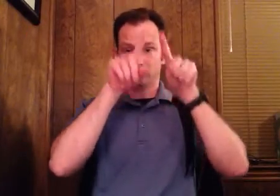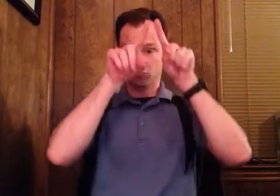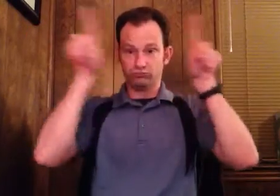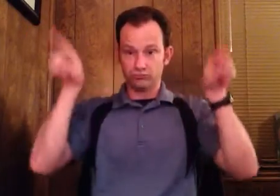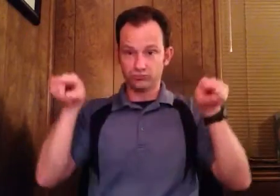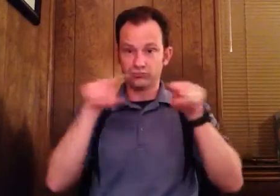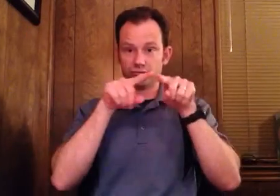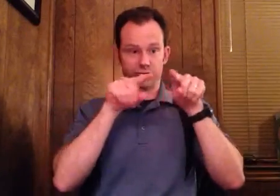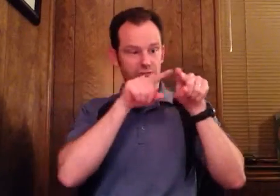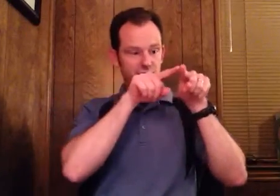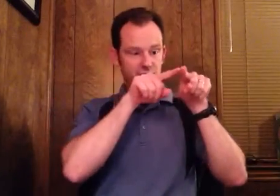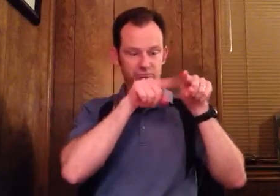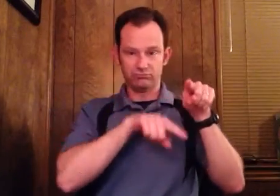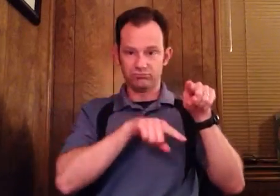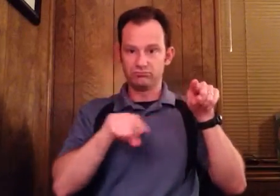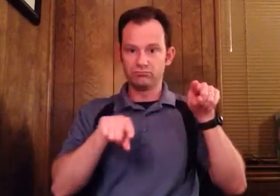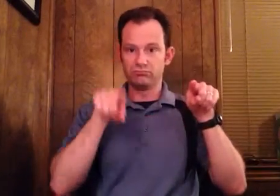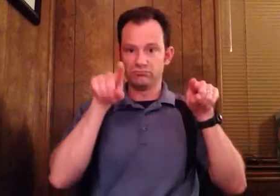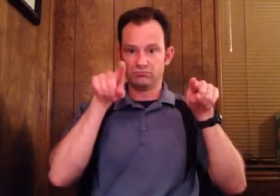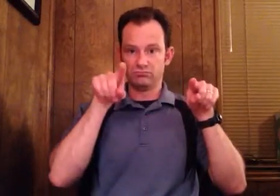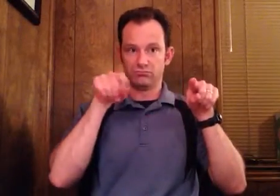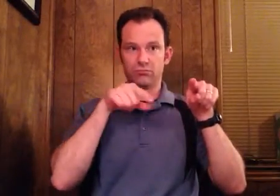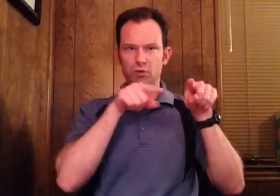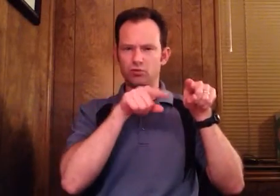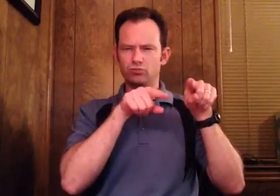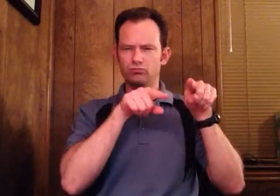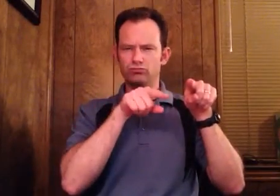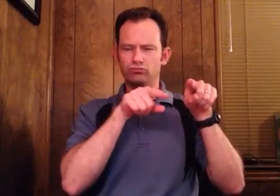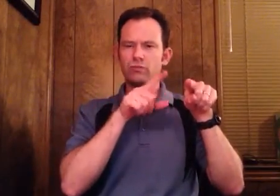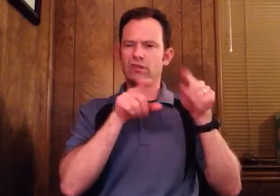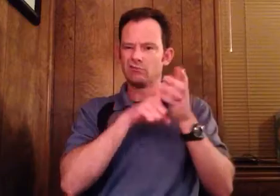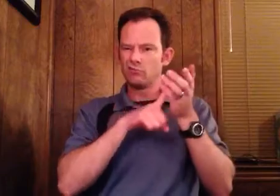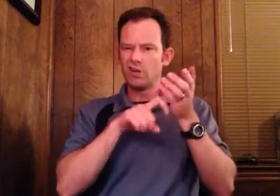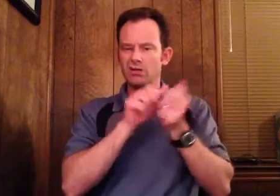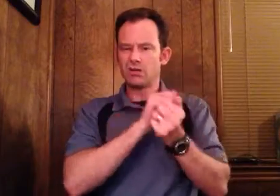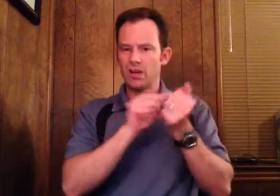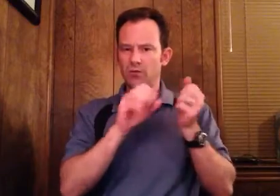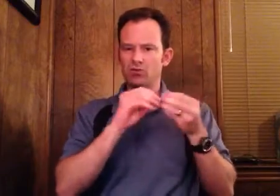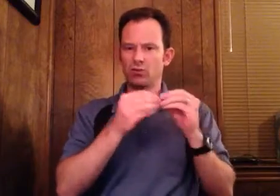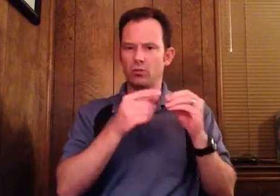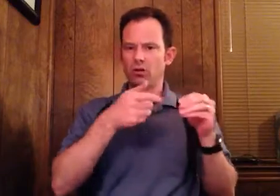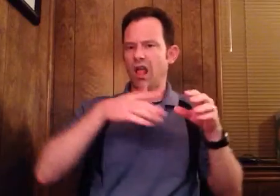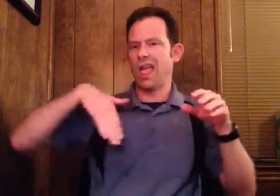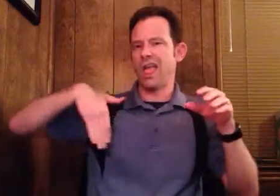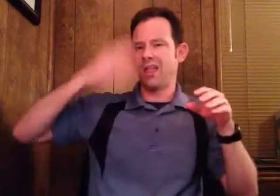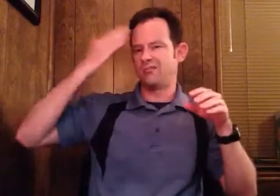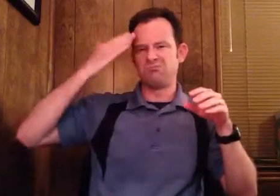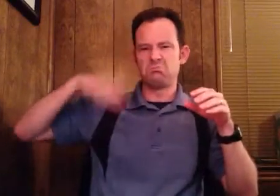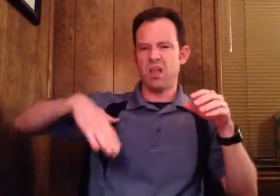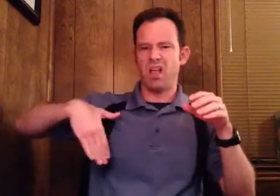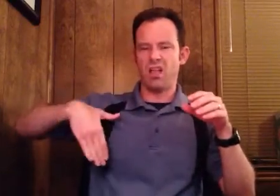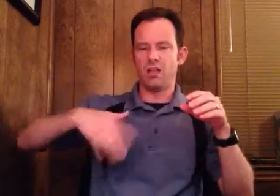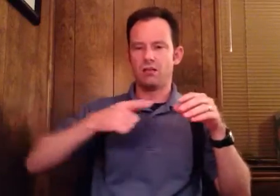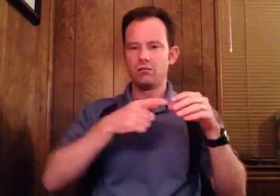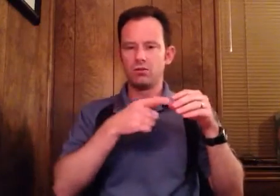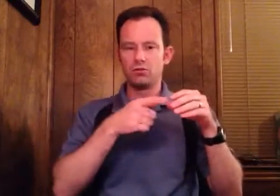damaged. And we don't know the total, do we? But we know there's some. And then, so she decided to throw them out.